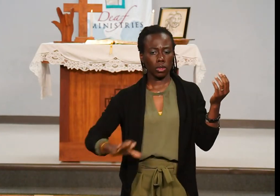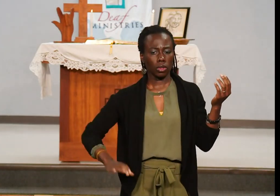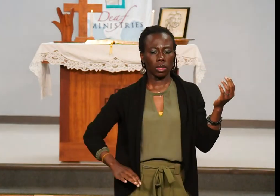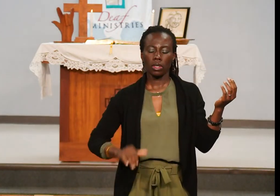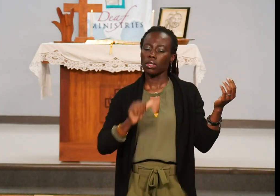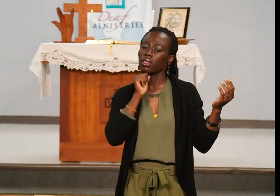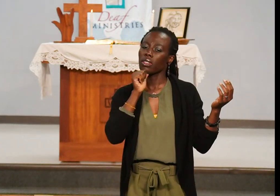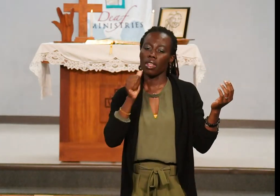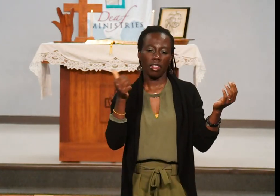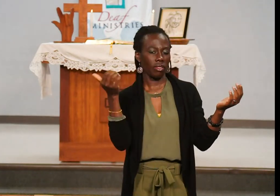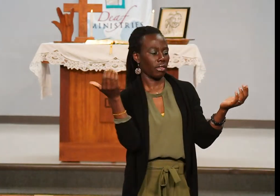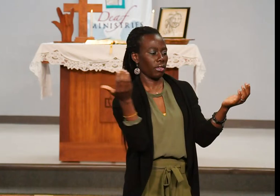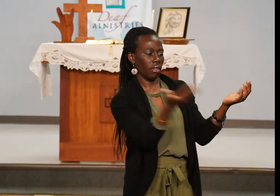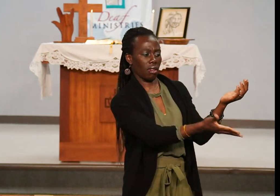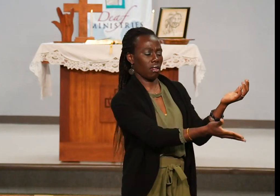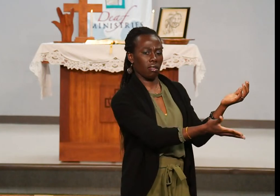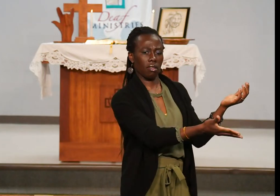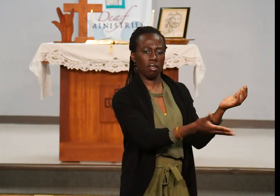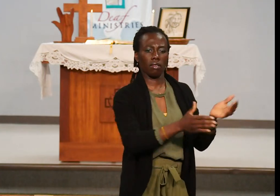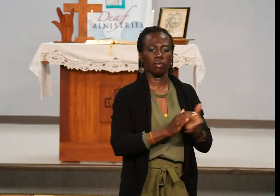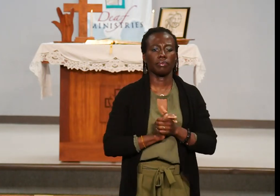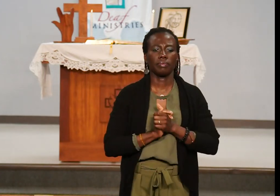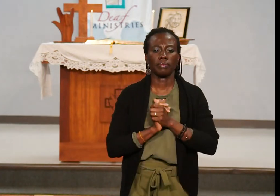Copy me, Christ is not there.